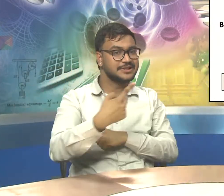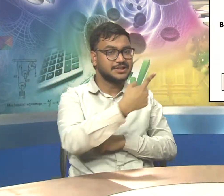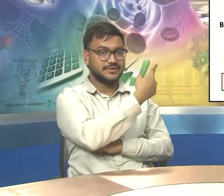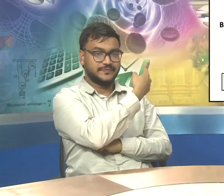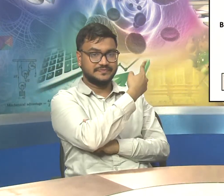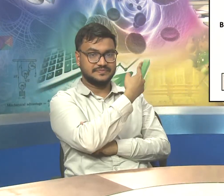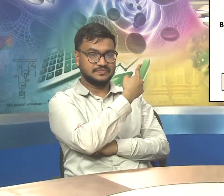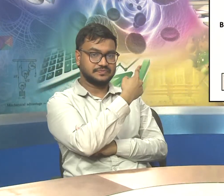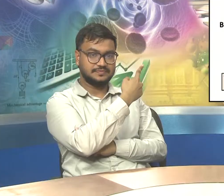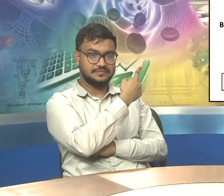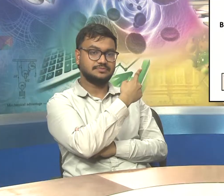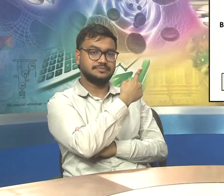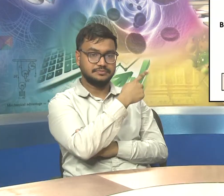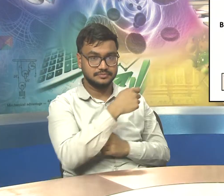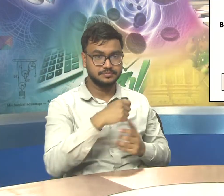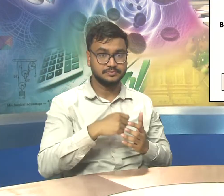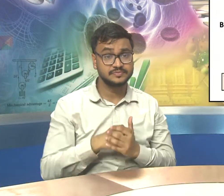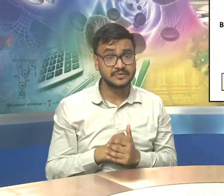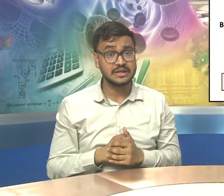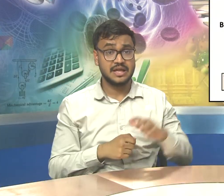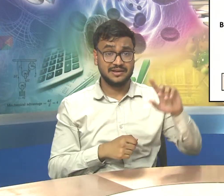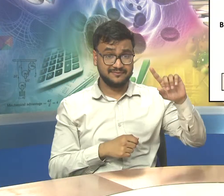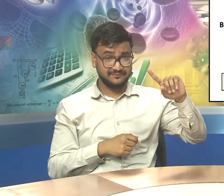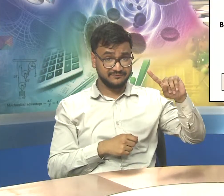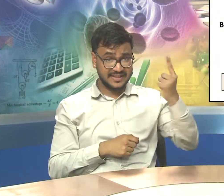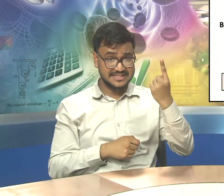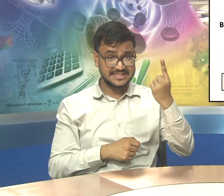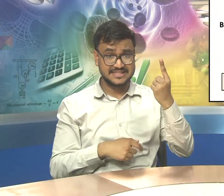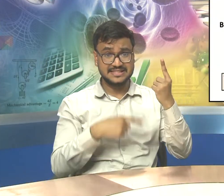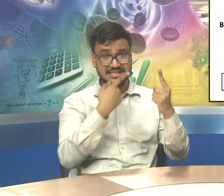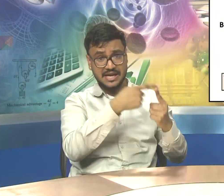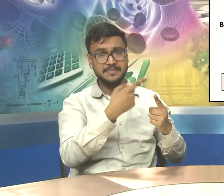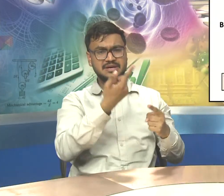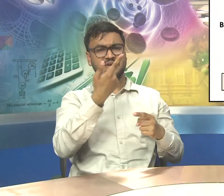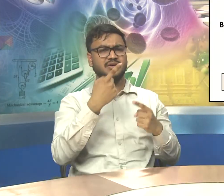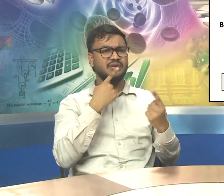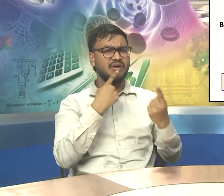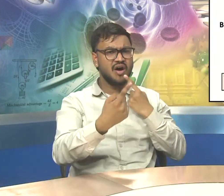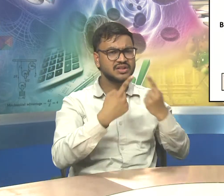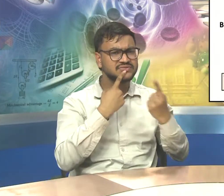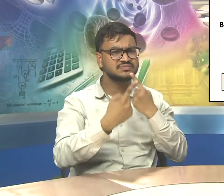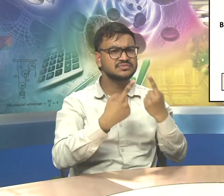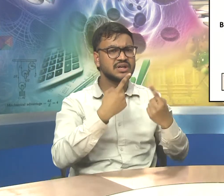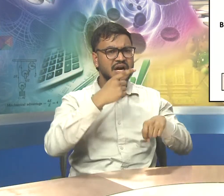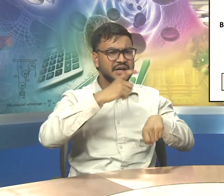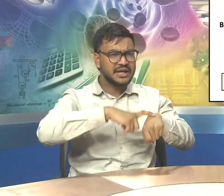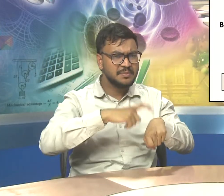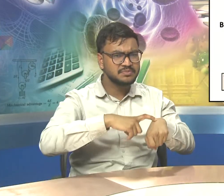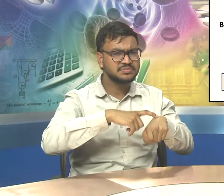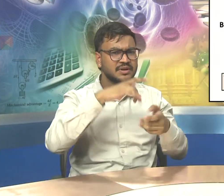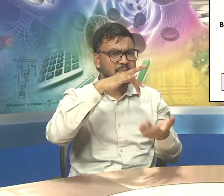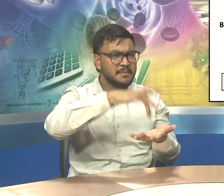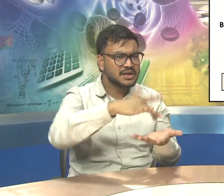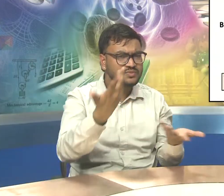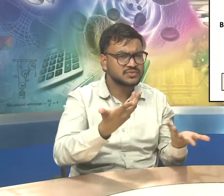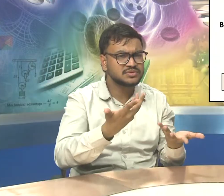You can see there is a flow chart which starts from use of language.